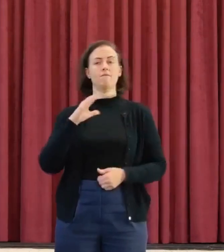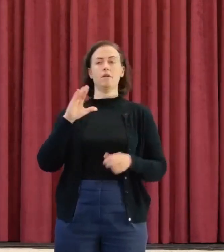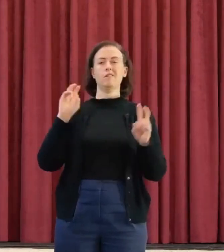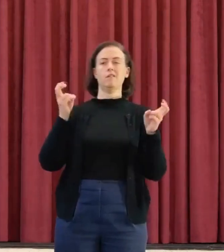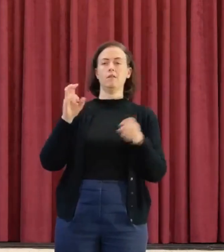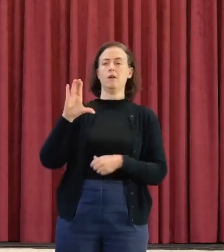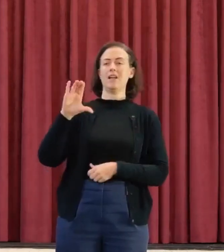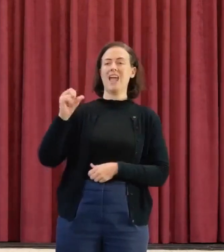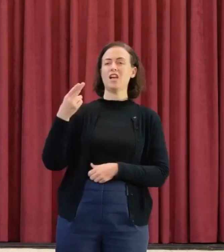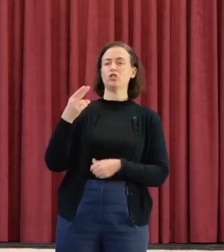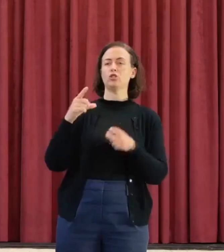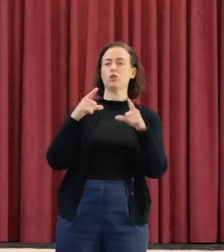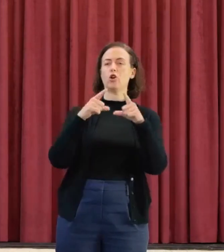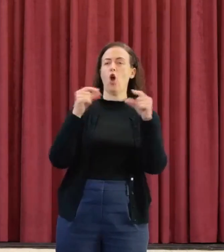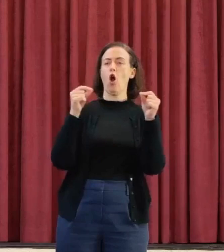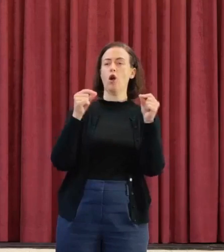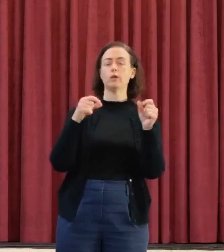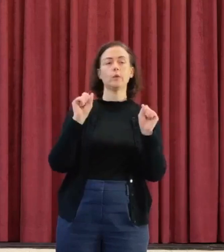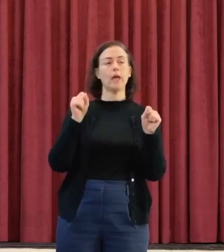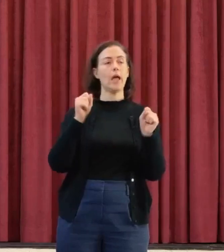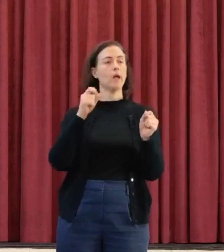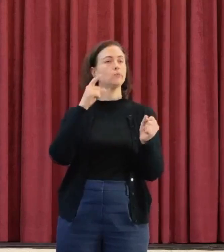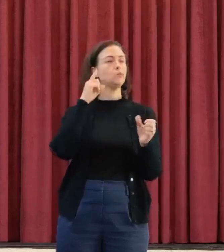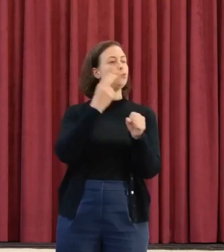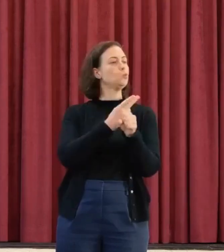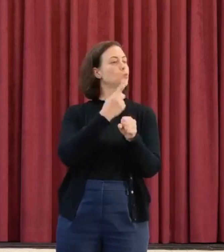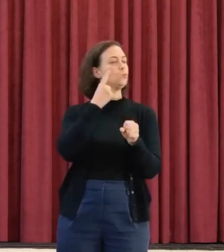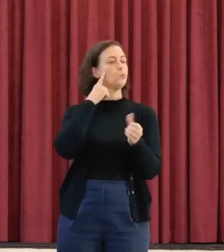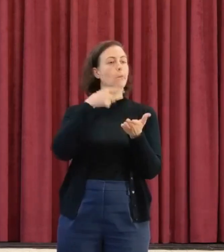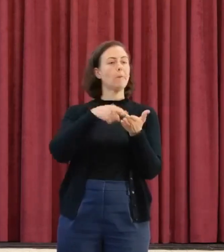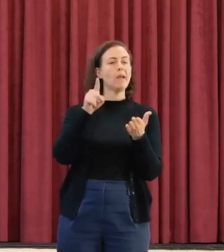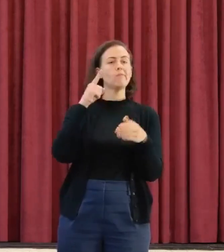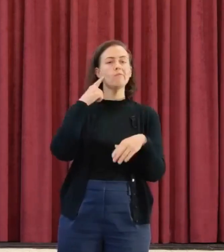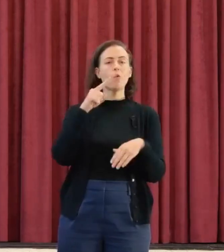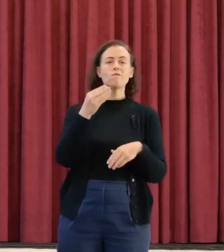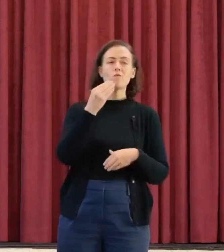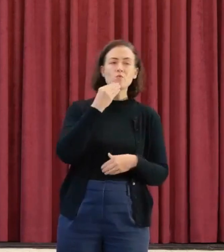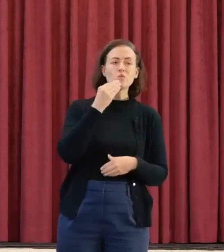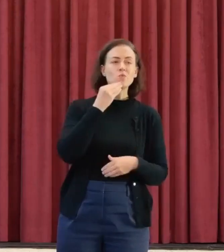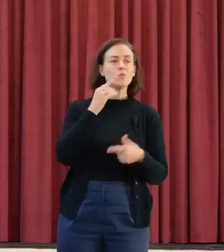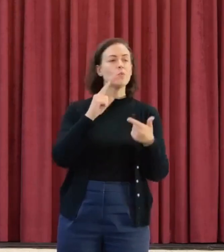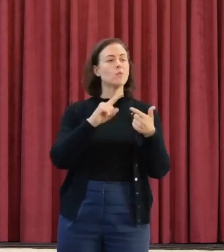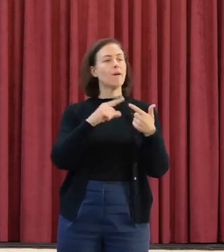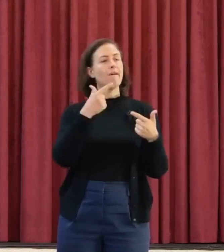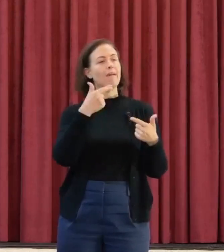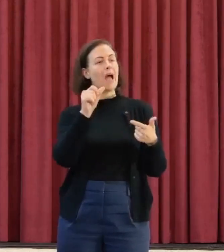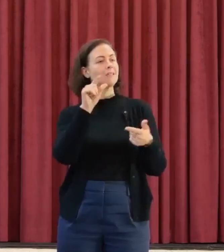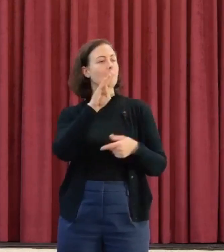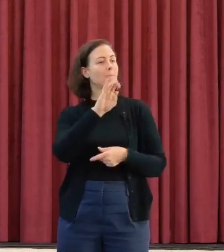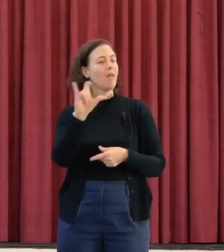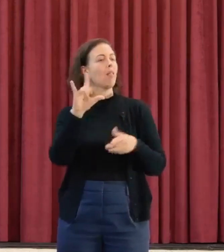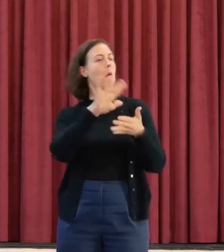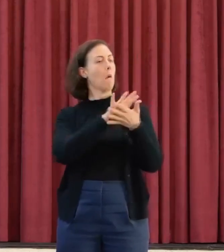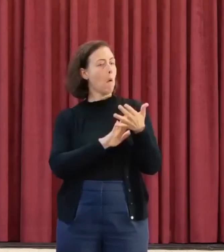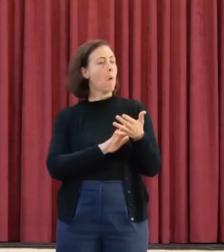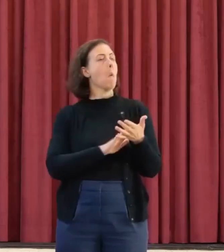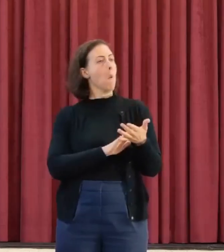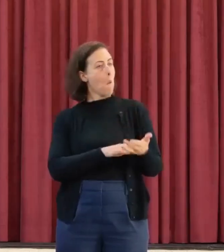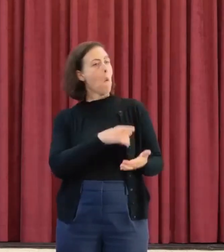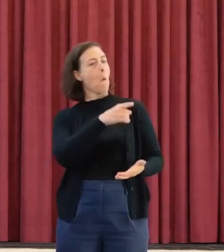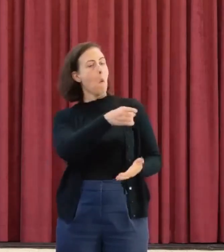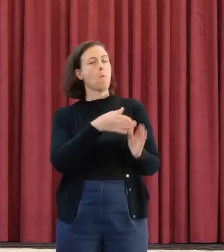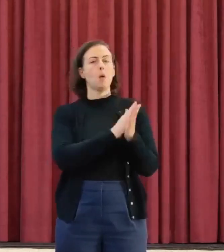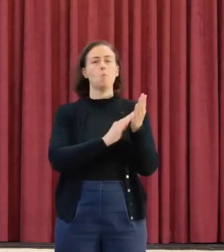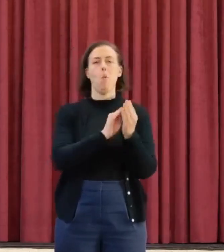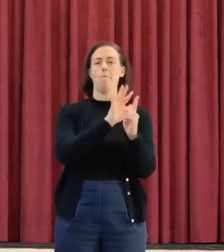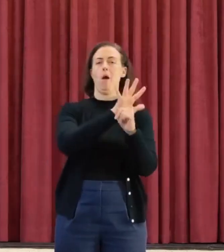on utility or gas or food, all that kind of thing. So Medicare Advantage plan is getting very